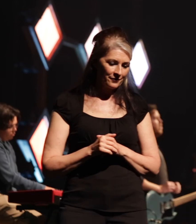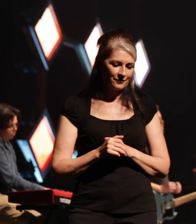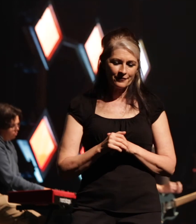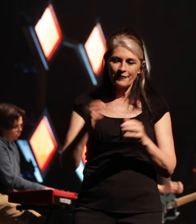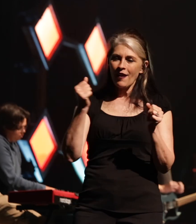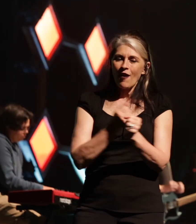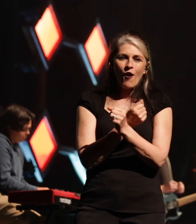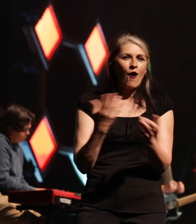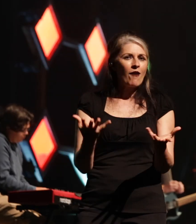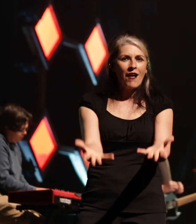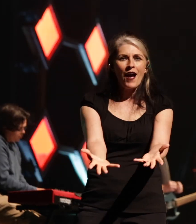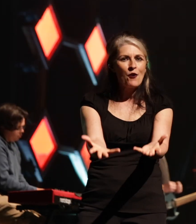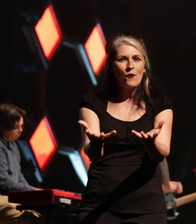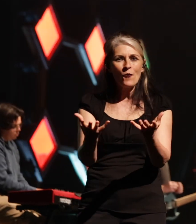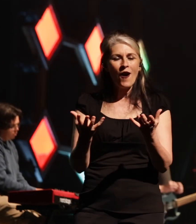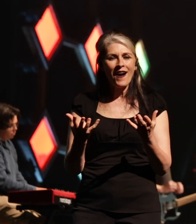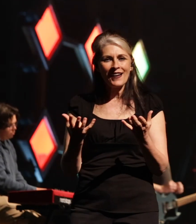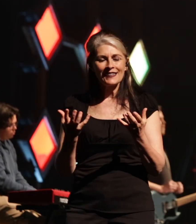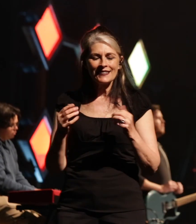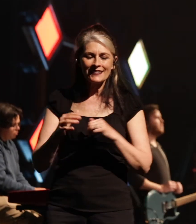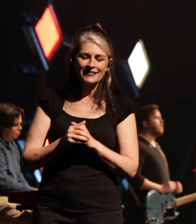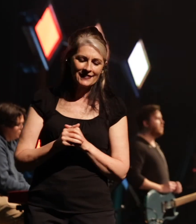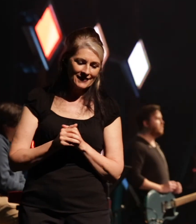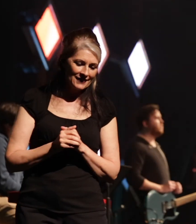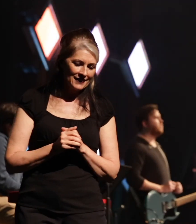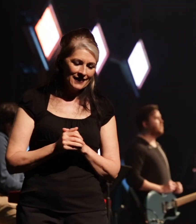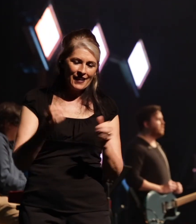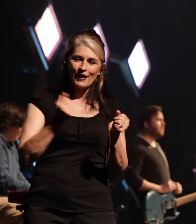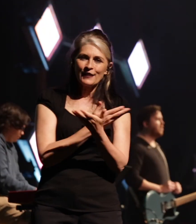all I want. It's all you